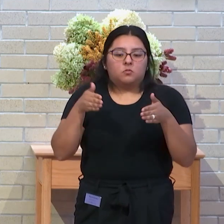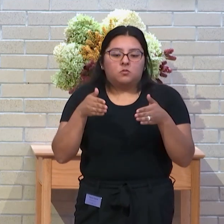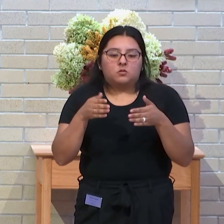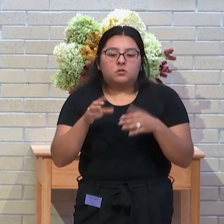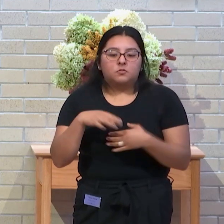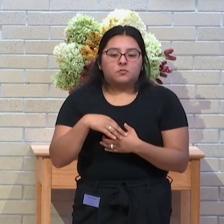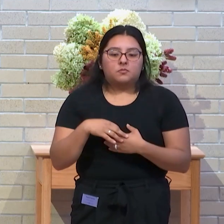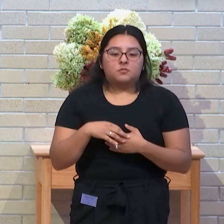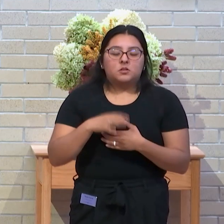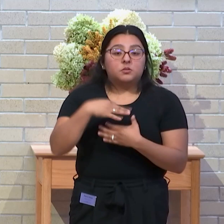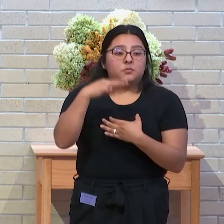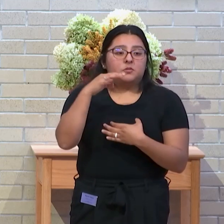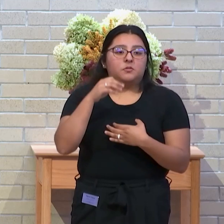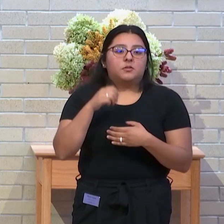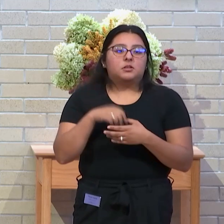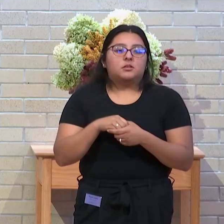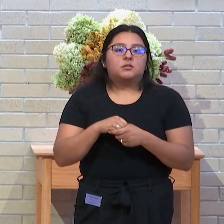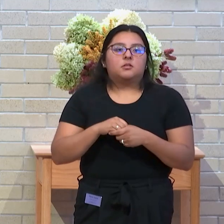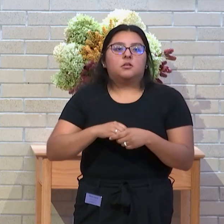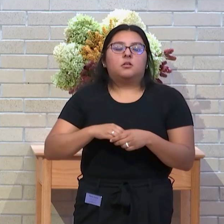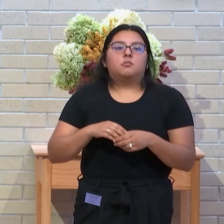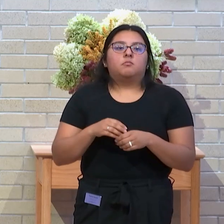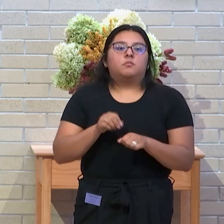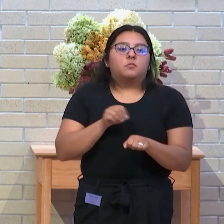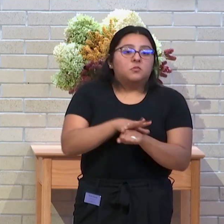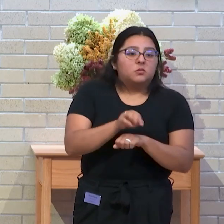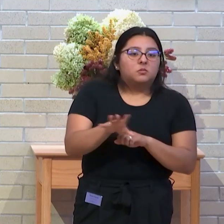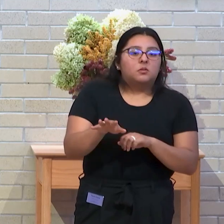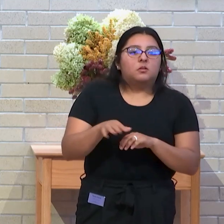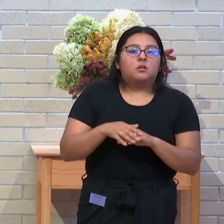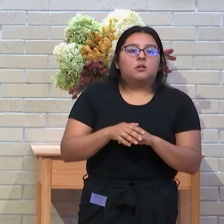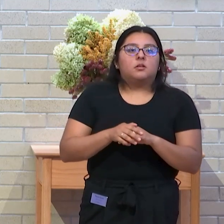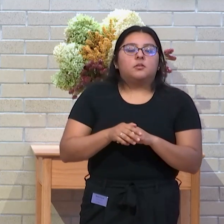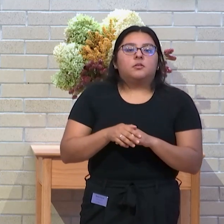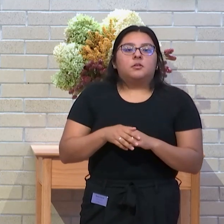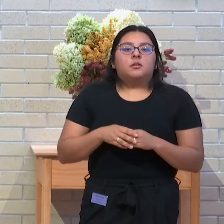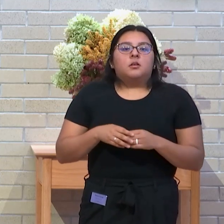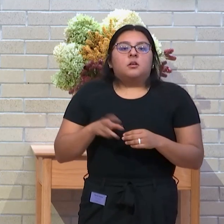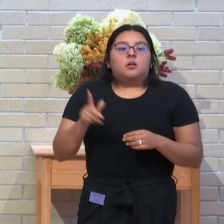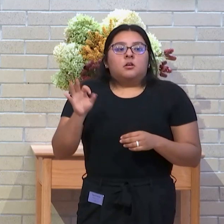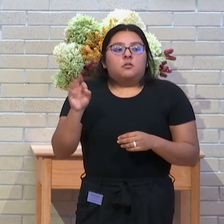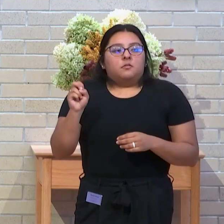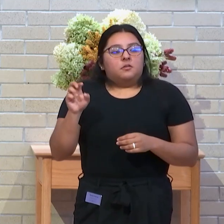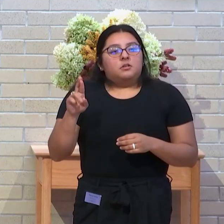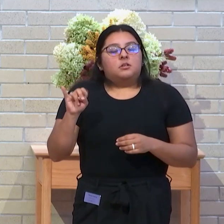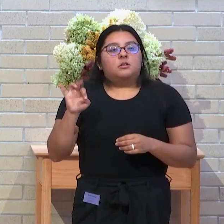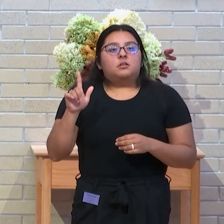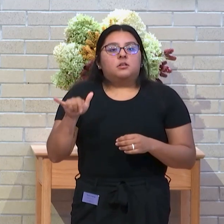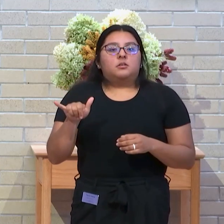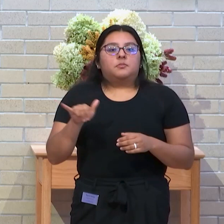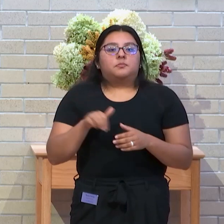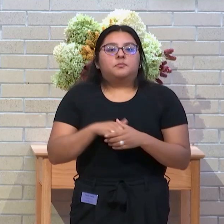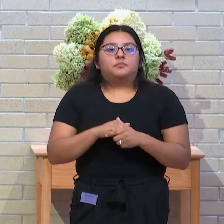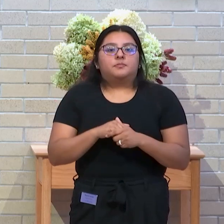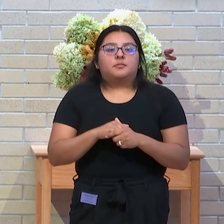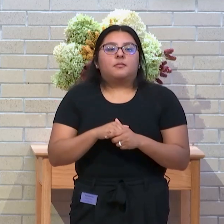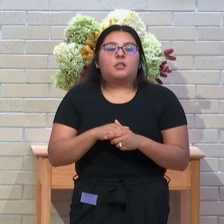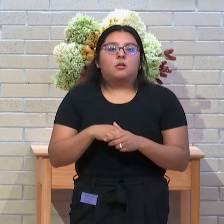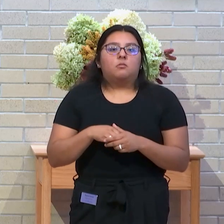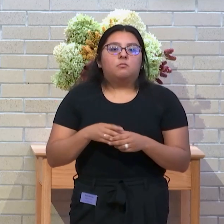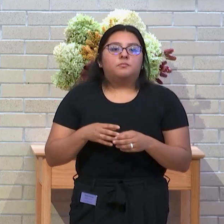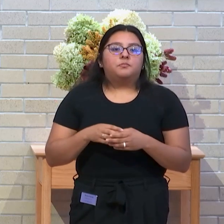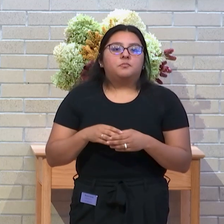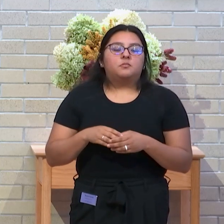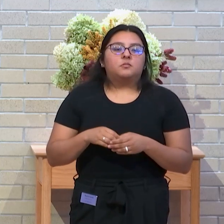for fertility, prosperity, and abundance in all aspects of life. Praying for rain, for bountiful harvests,